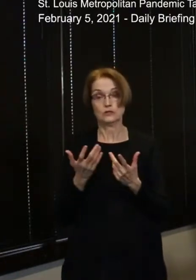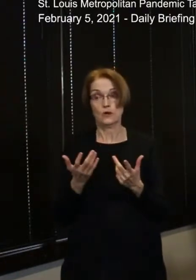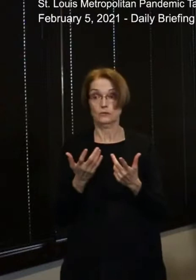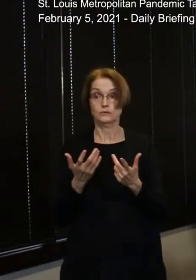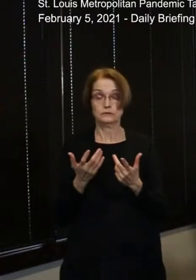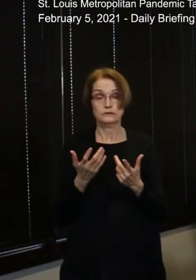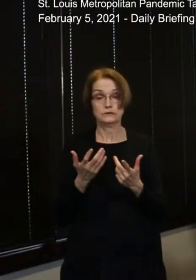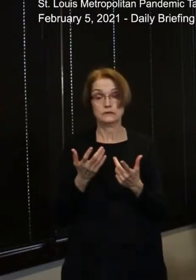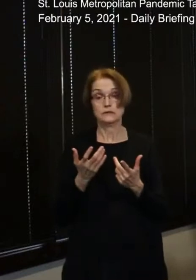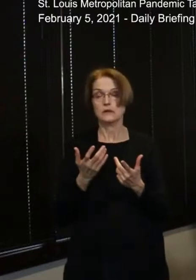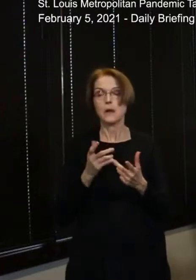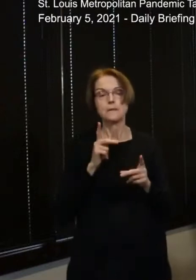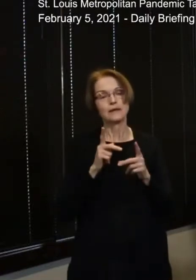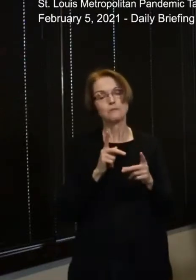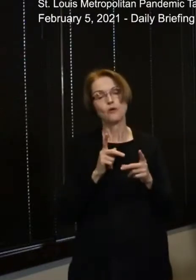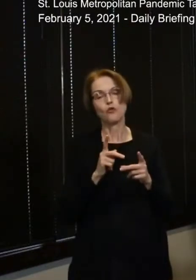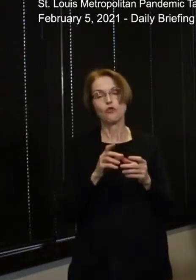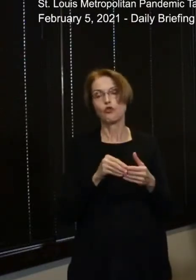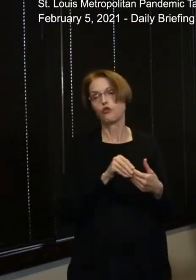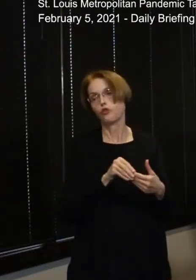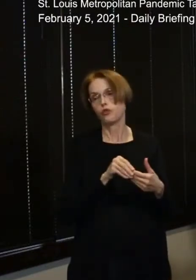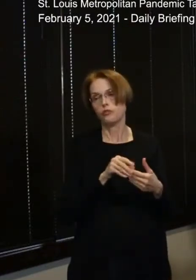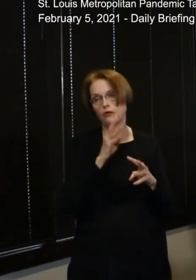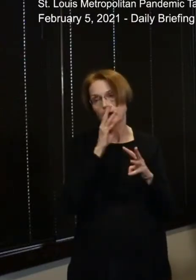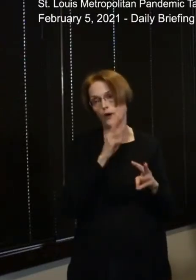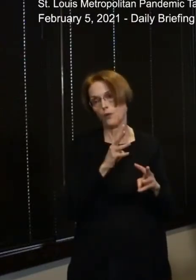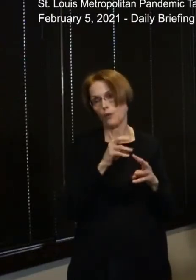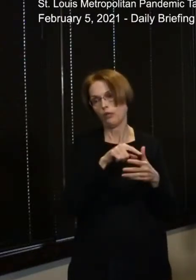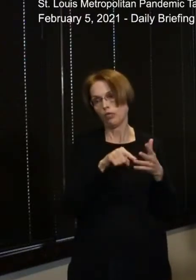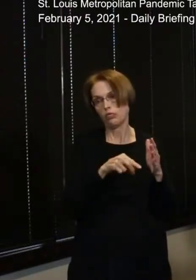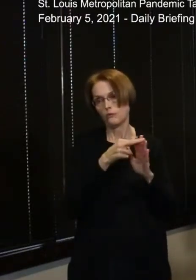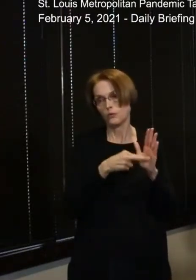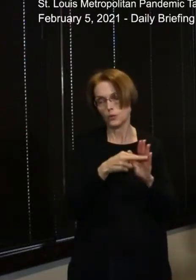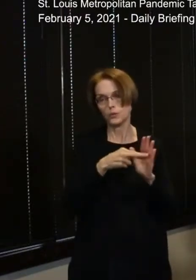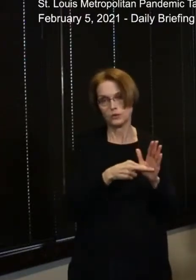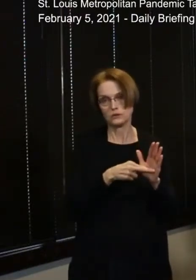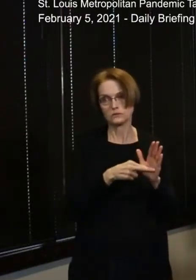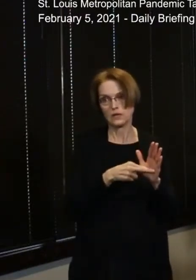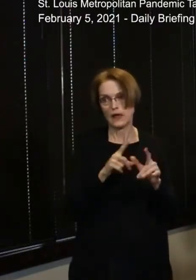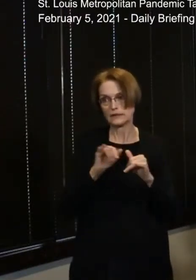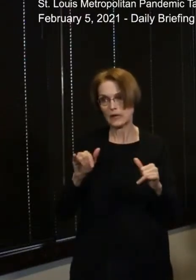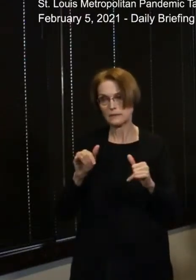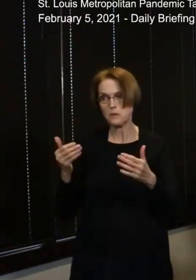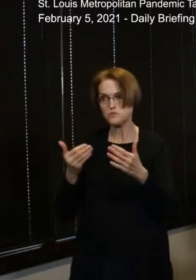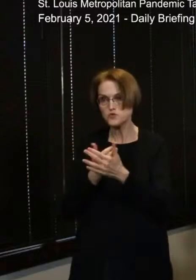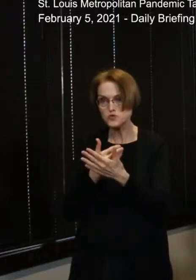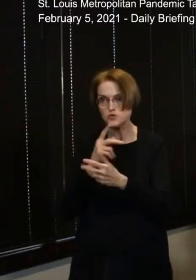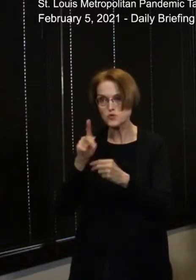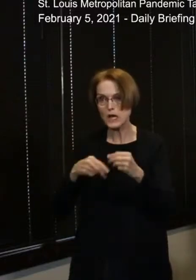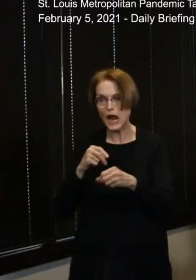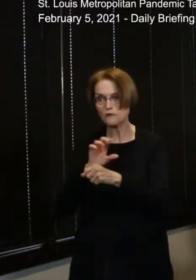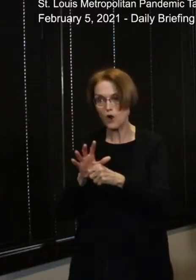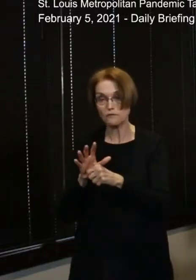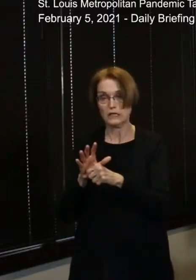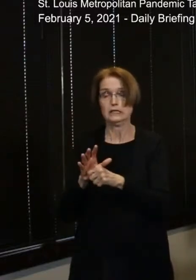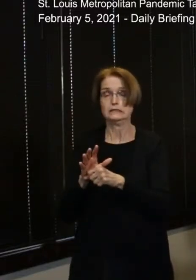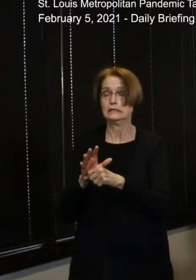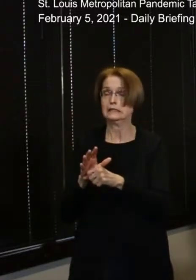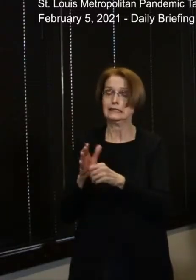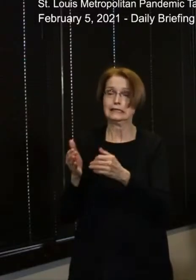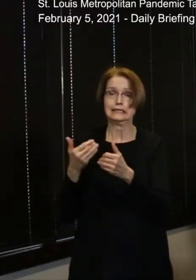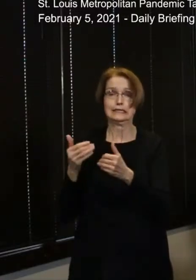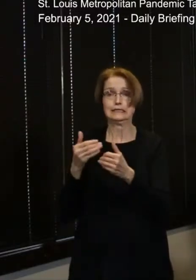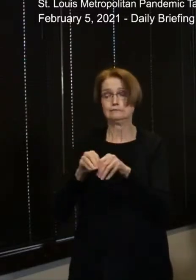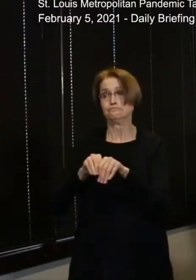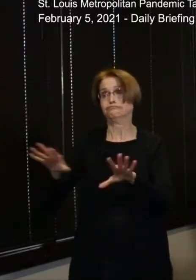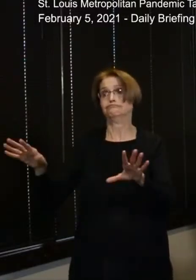be people relaxing the mitigation strategies as these other variants that are more transmissible